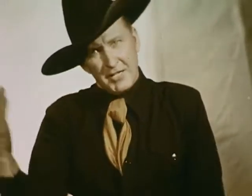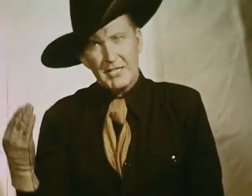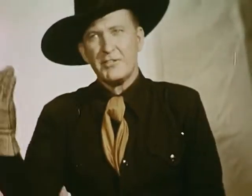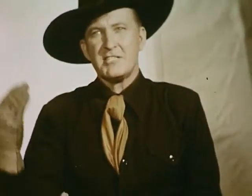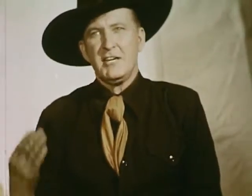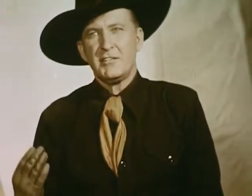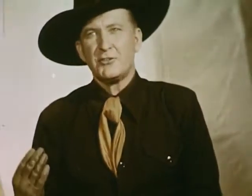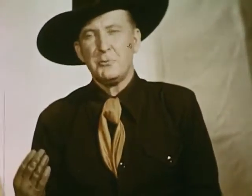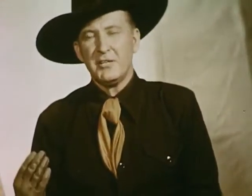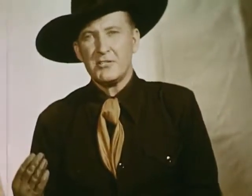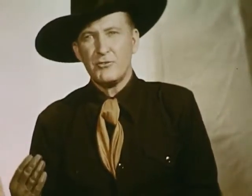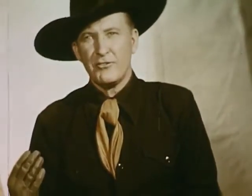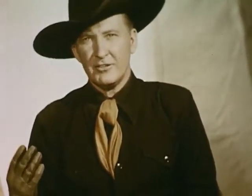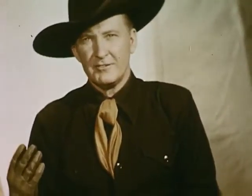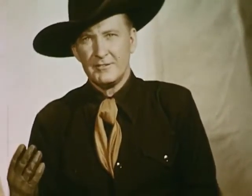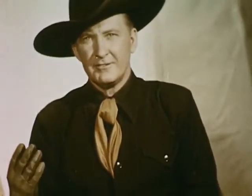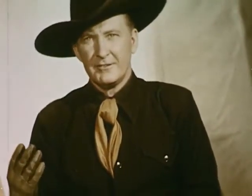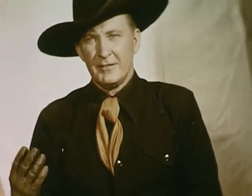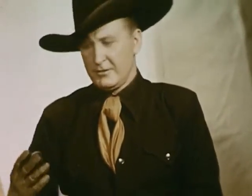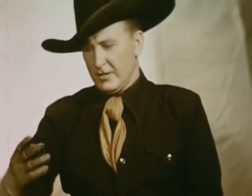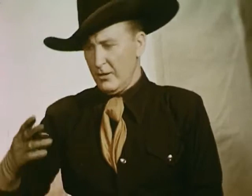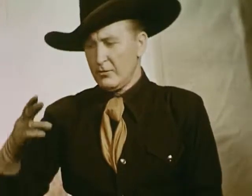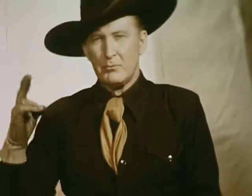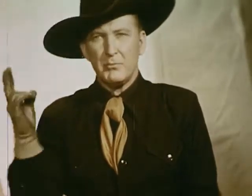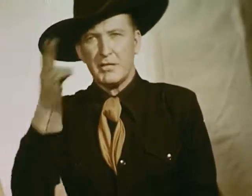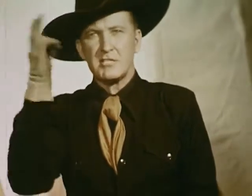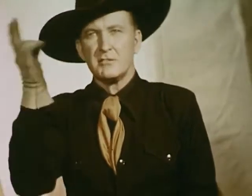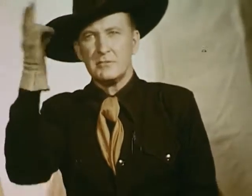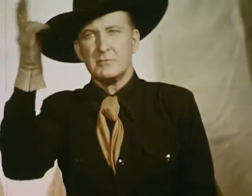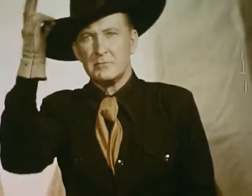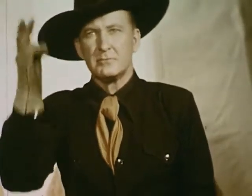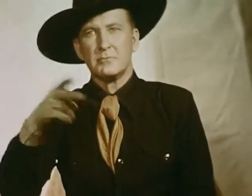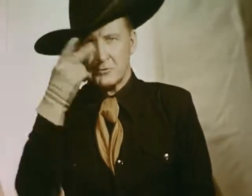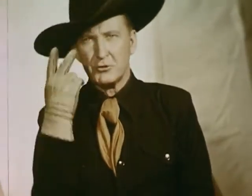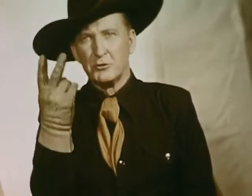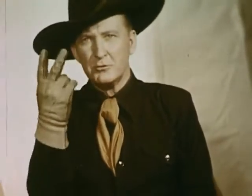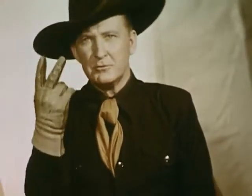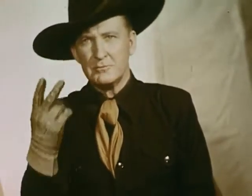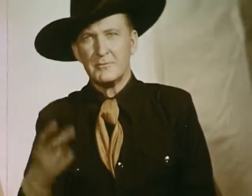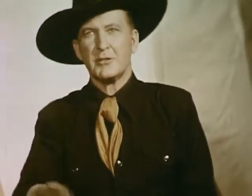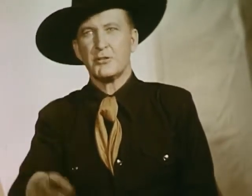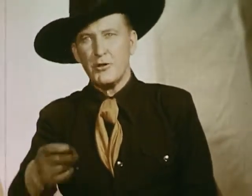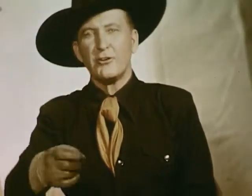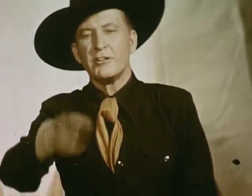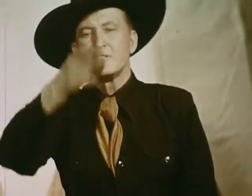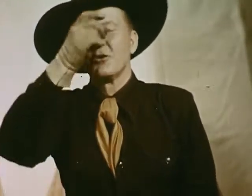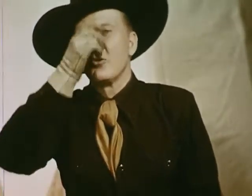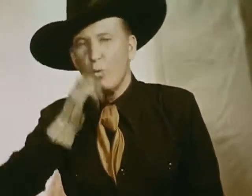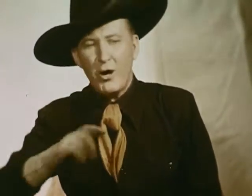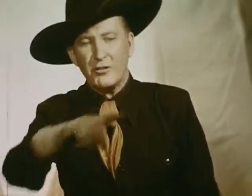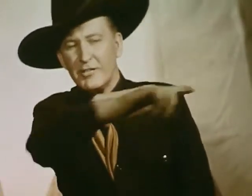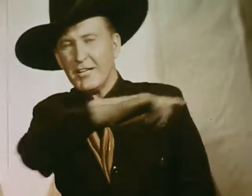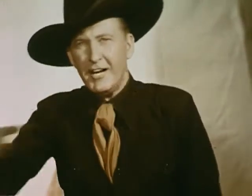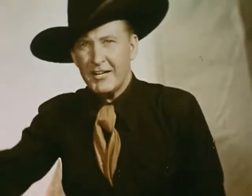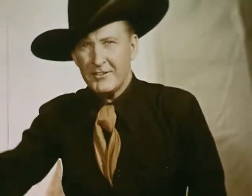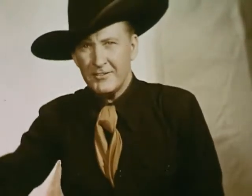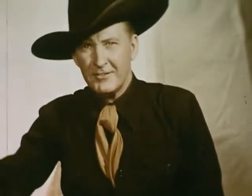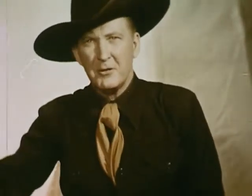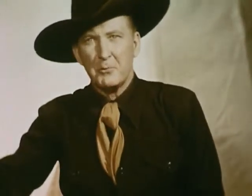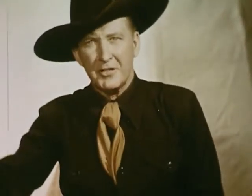they live this side of the Two Medicine River. Now, medicine, two, and a river is water in a line. But